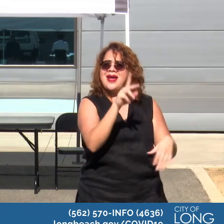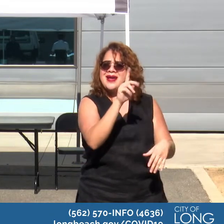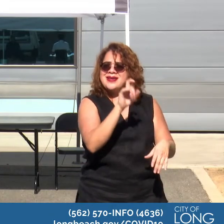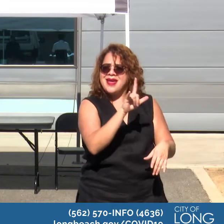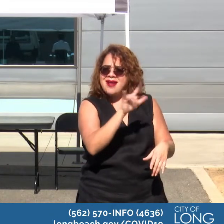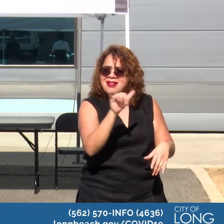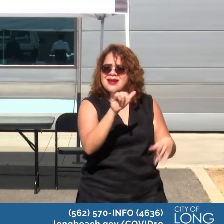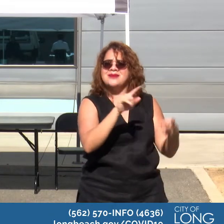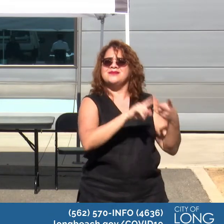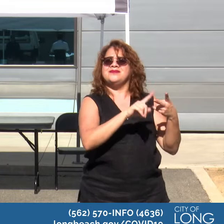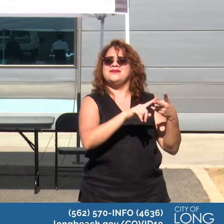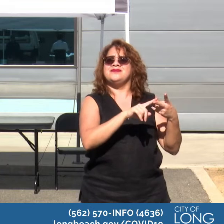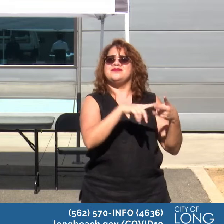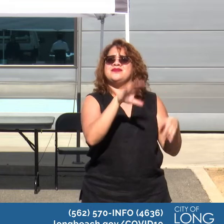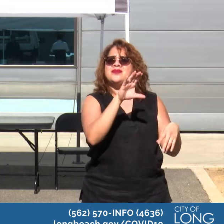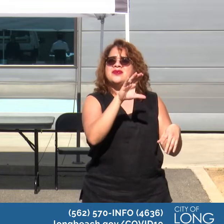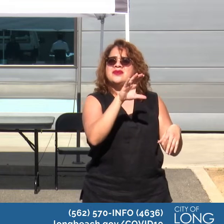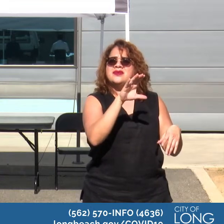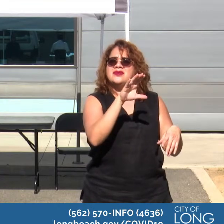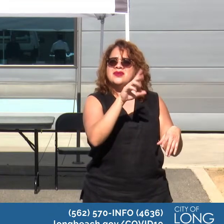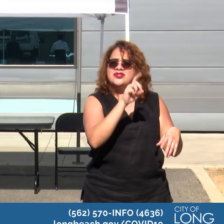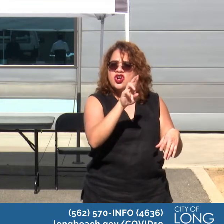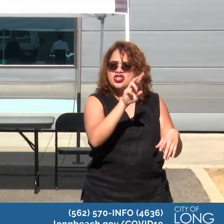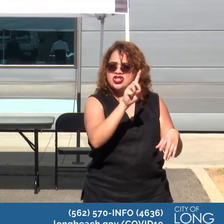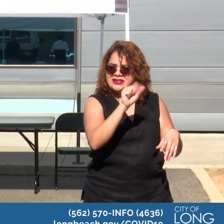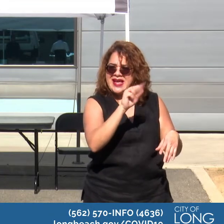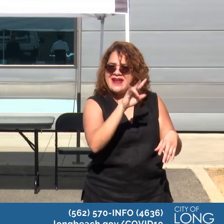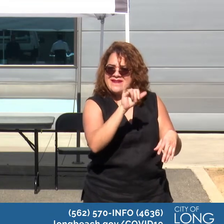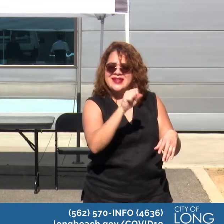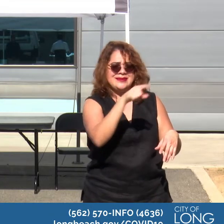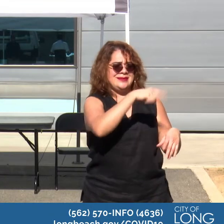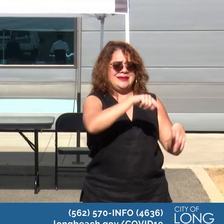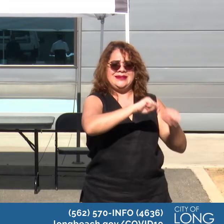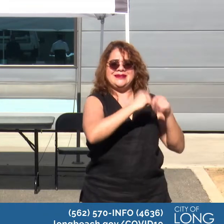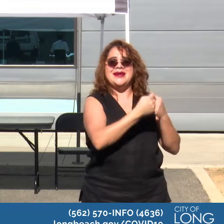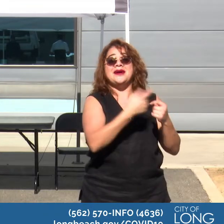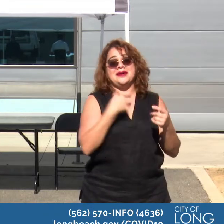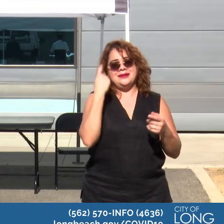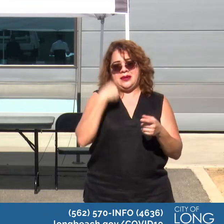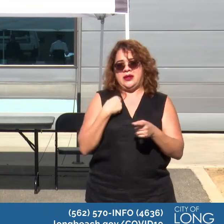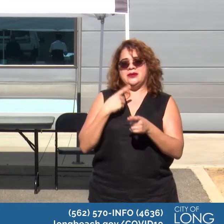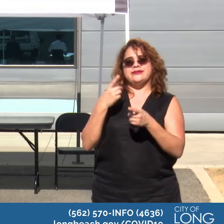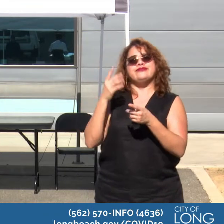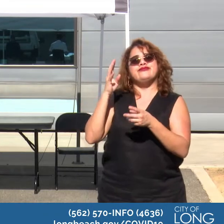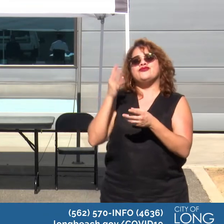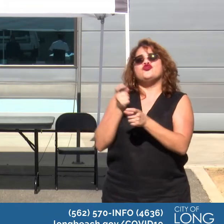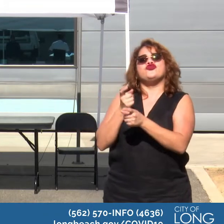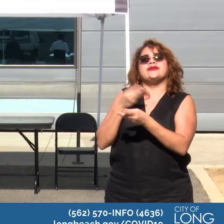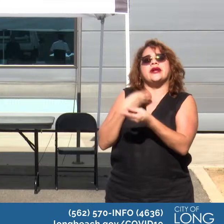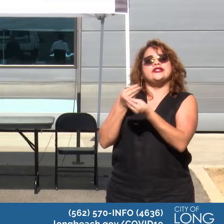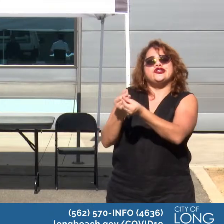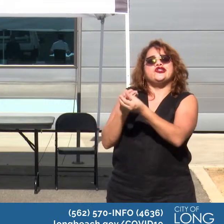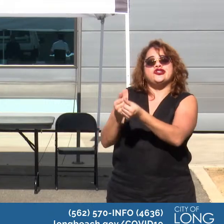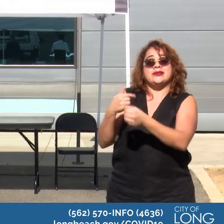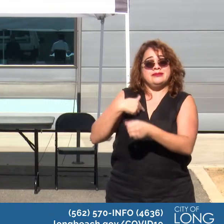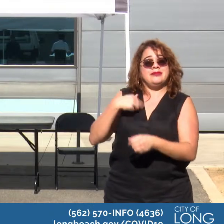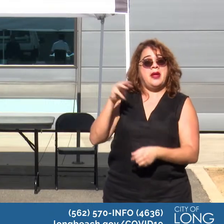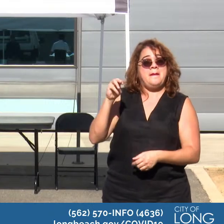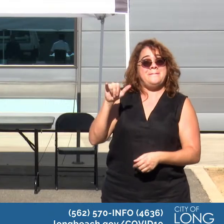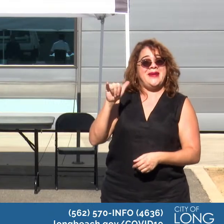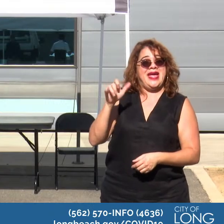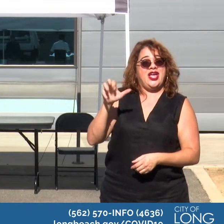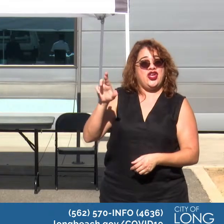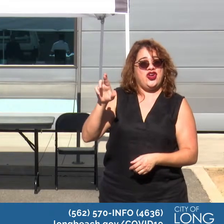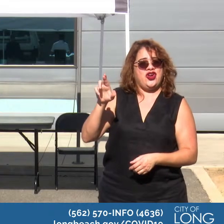fantastic. Our vaccine team, and I have a joke where I've been telling everyone that I talk to, like I also like I'm the mayor, but I'm also like I'm our vaccine